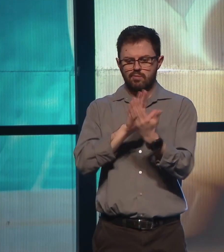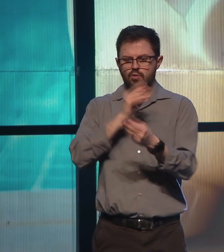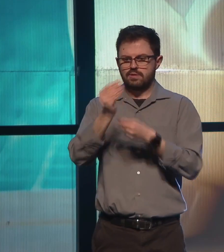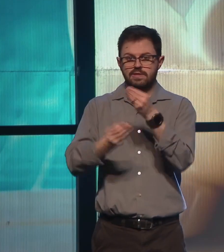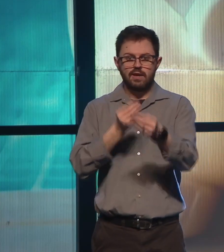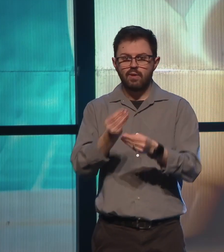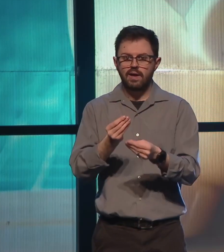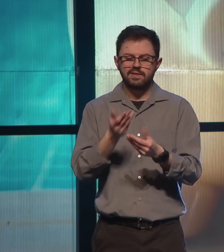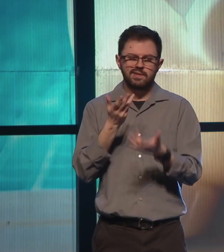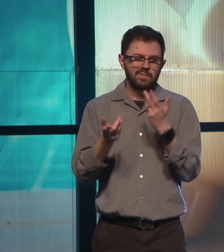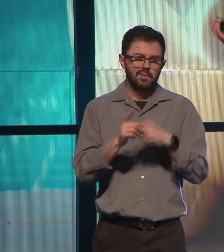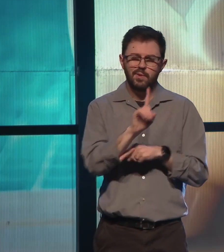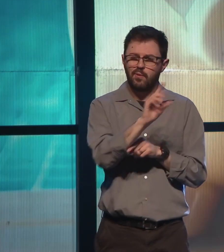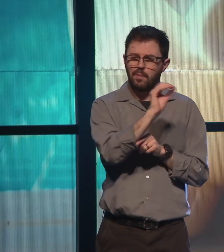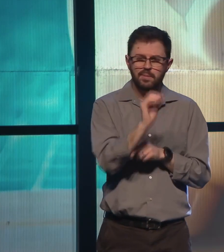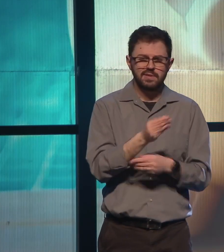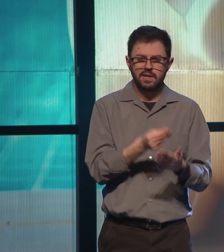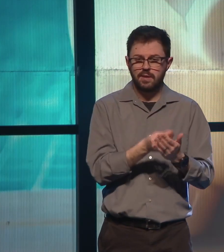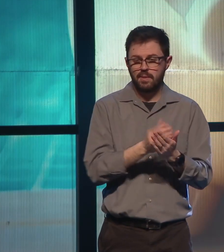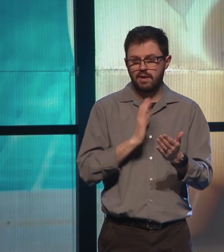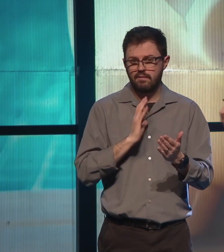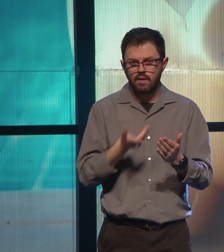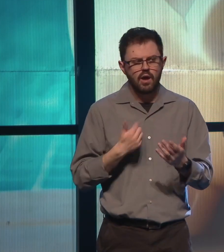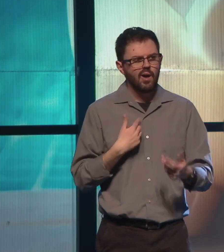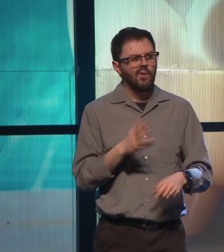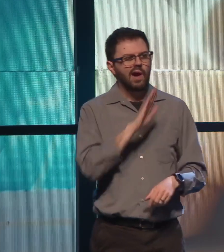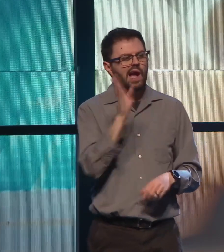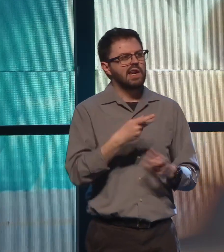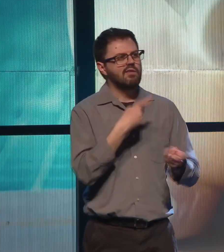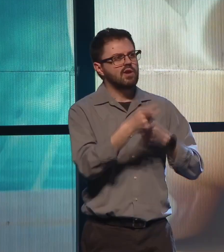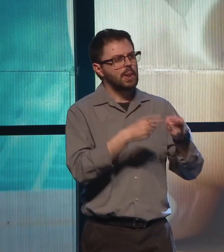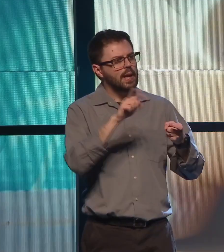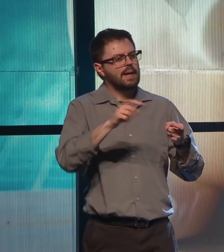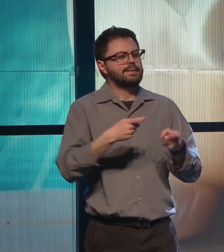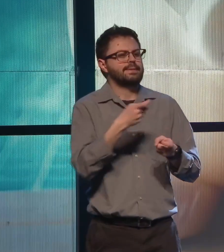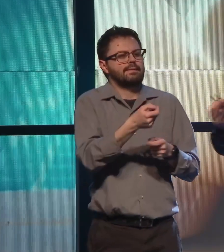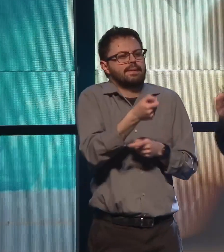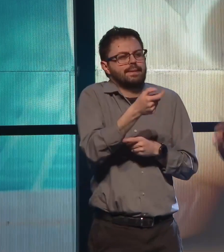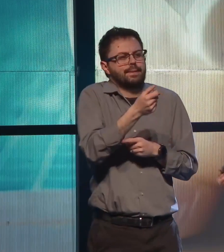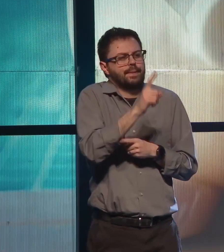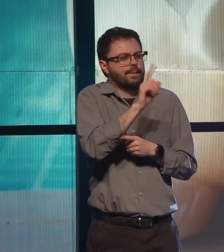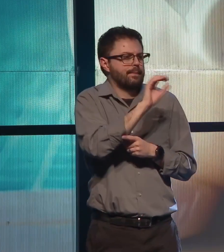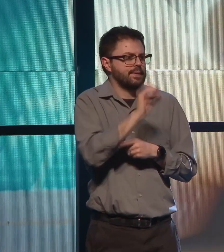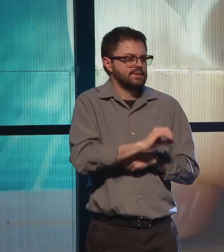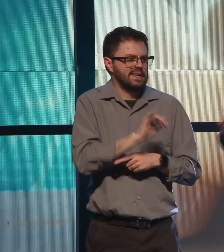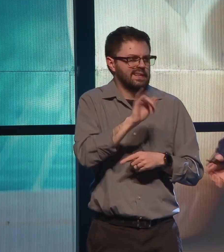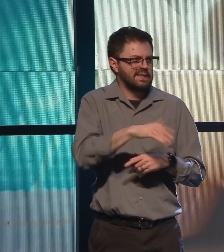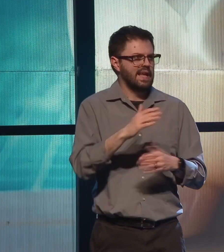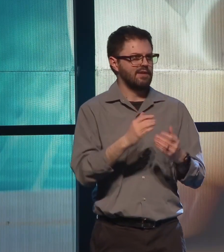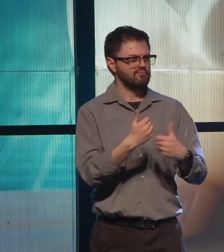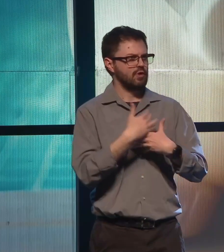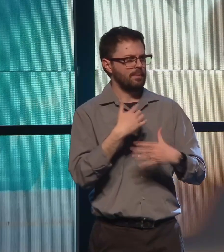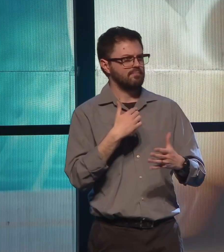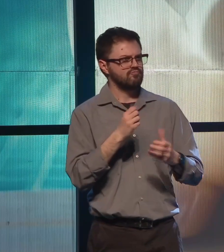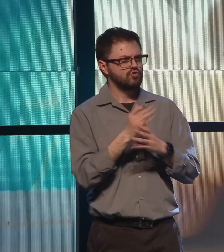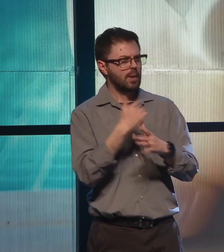haven't been intentionally giving to anything anywhere, so I'm gonna give 1%. I'm gonna start there. And that's where my joy is found. Great. That's